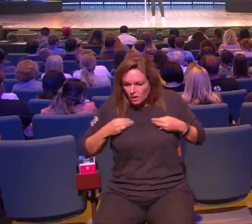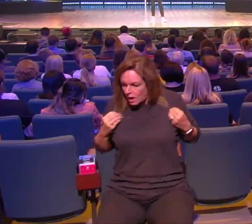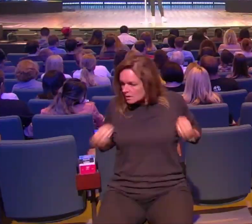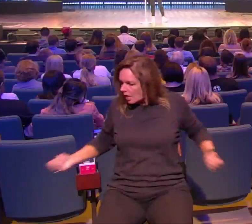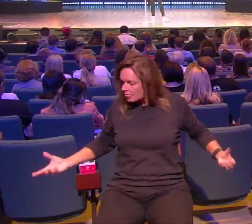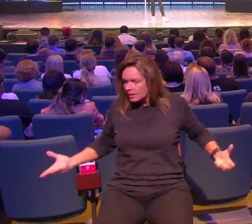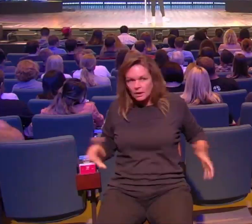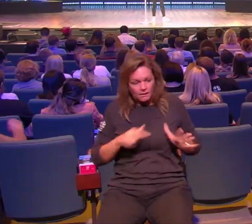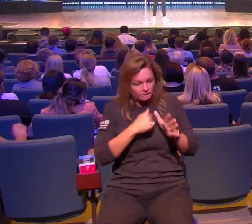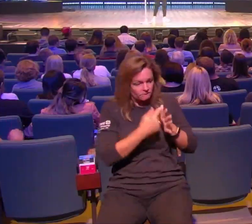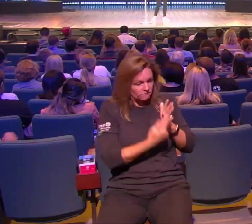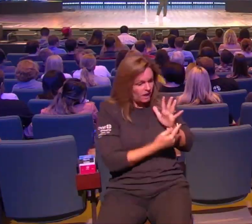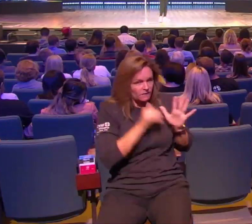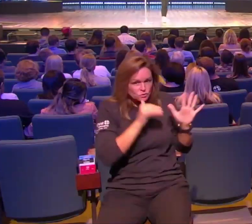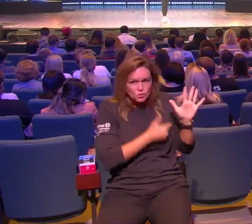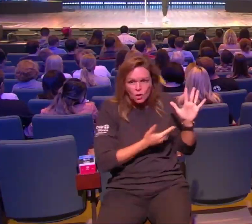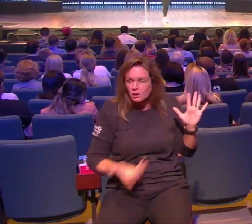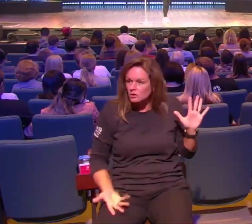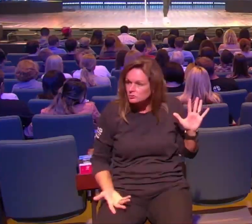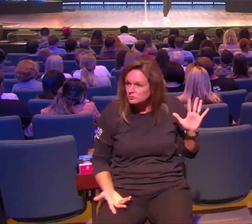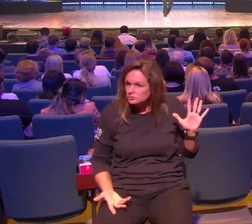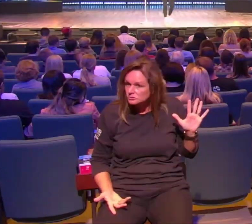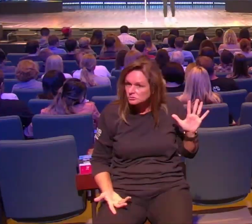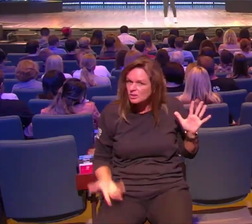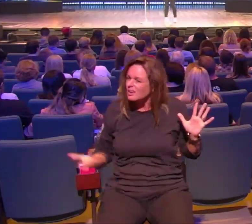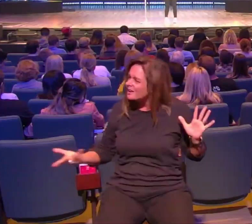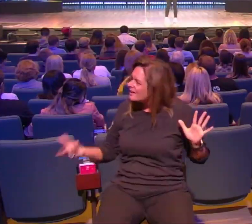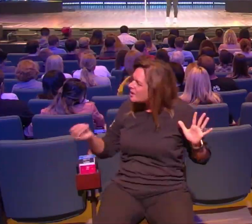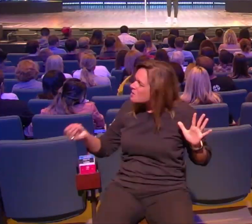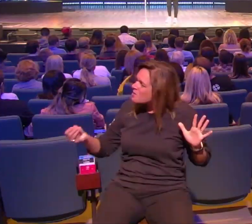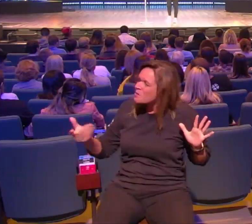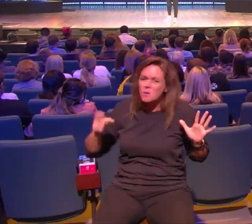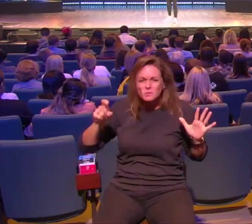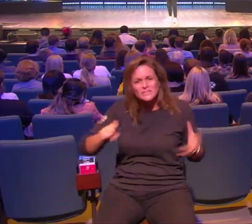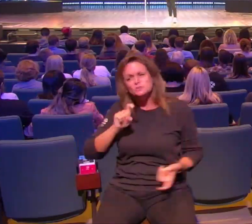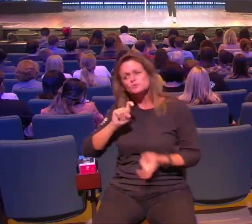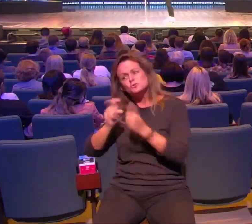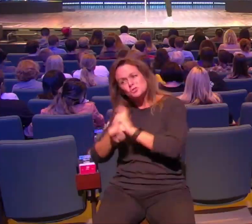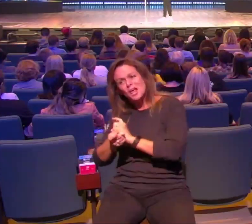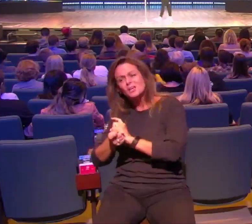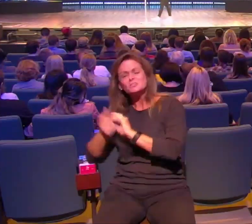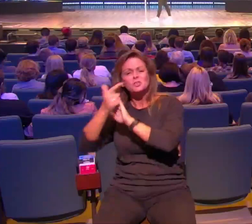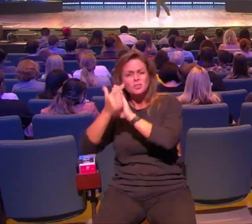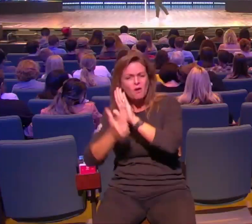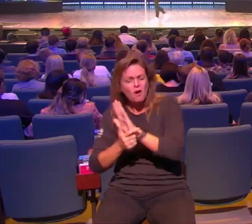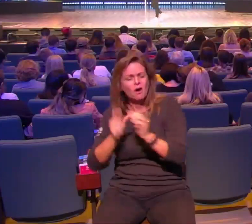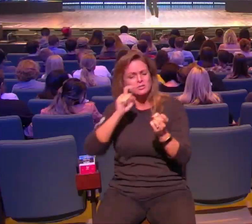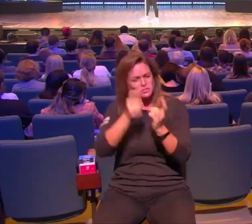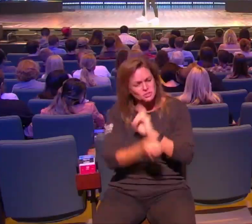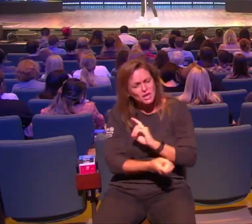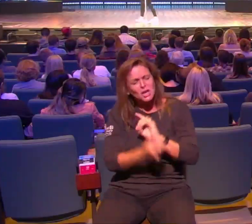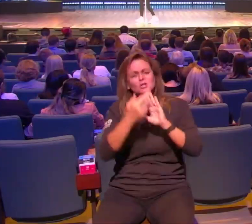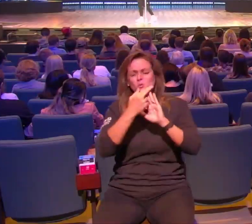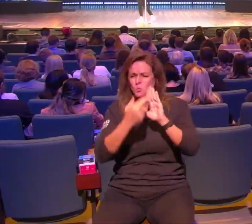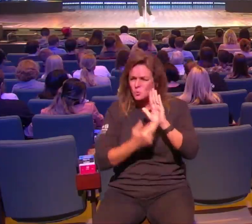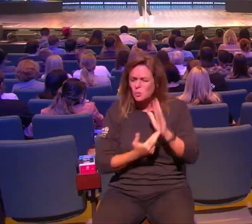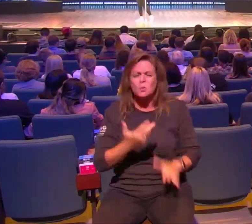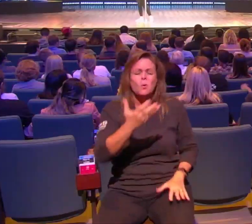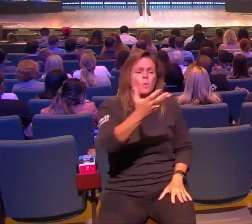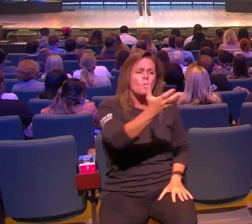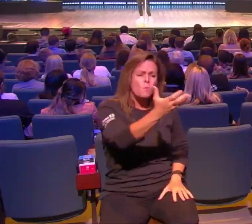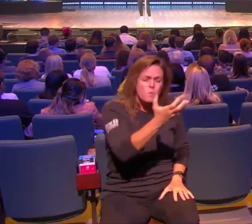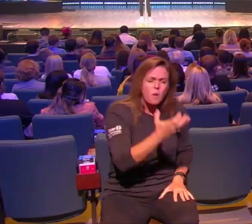that God loves all people equally. And Jesus spent so much of his ministry bringing honor